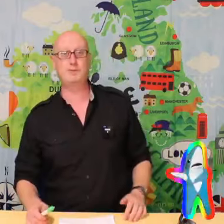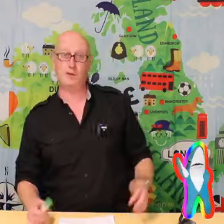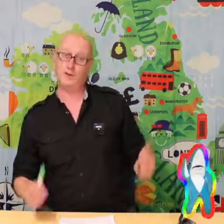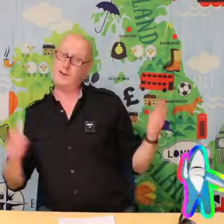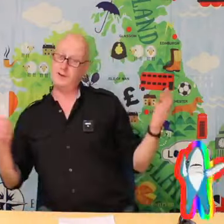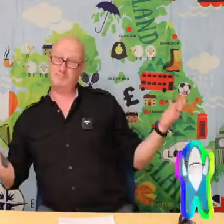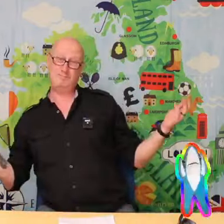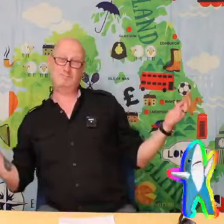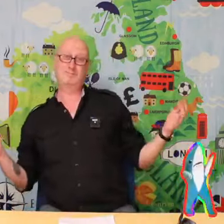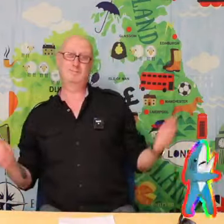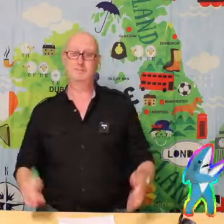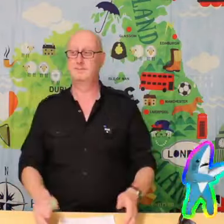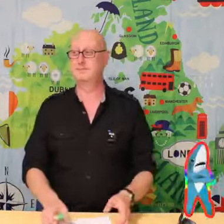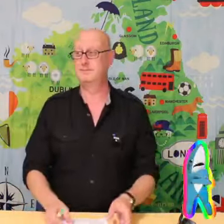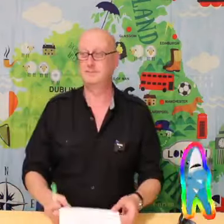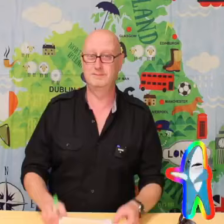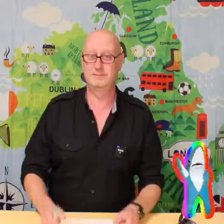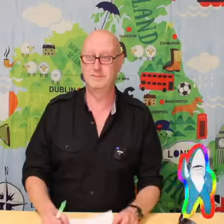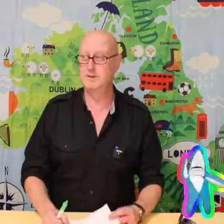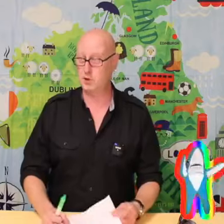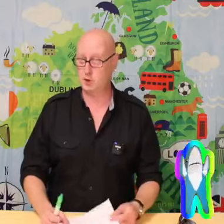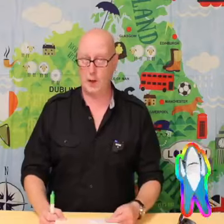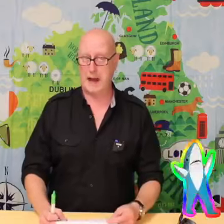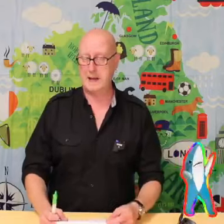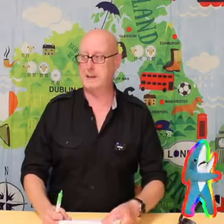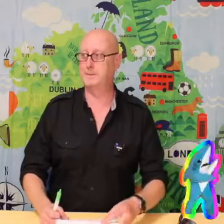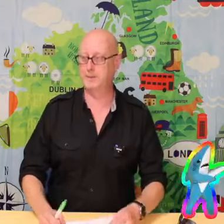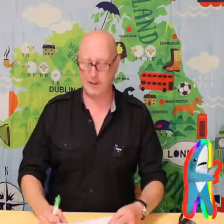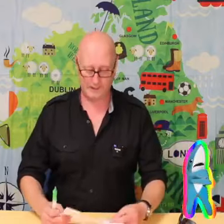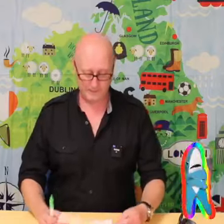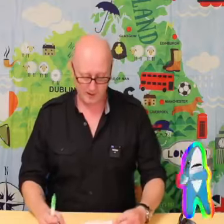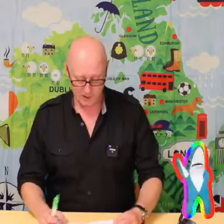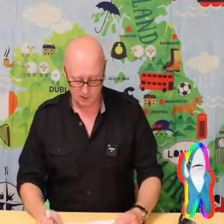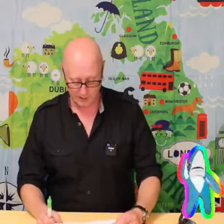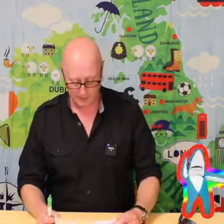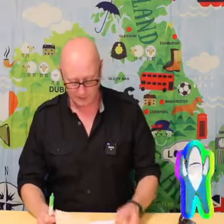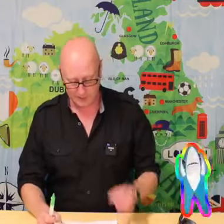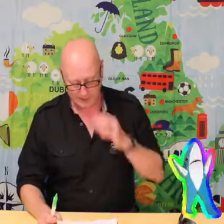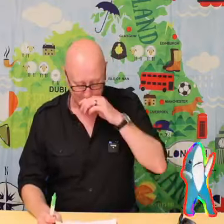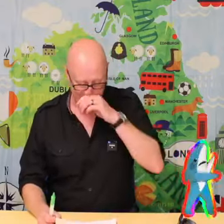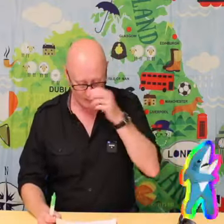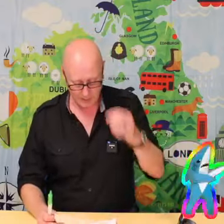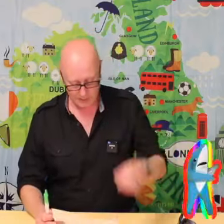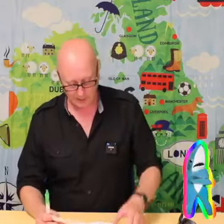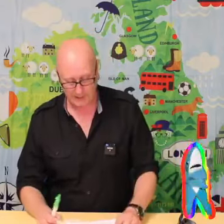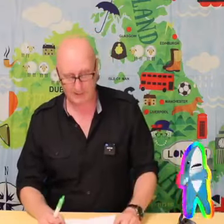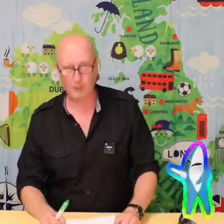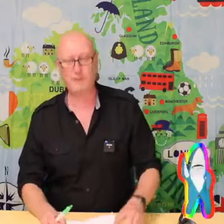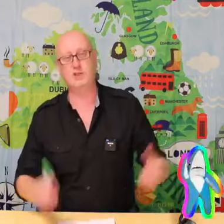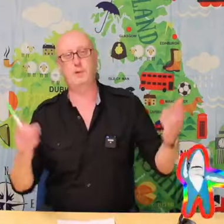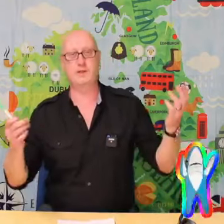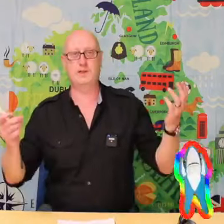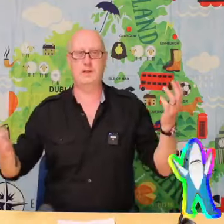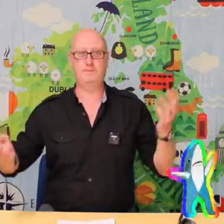know who England Peroni. Are playing today? Scotland. Right. Scotland. Scotty Botland, aye. So, aye, whoever you're supporting the